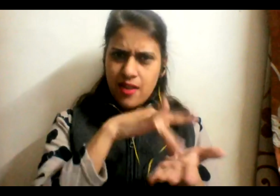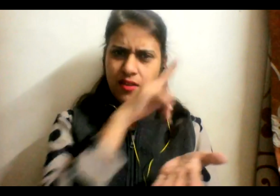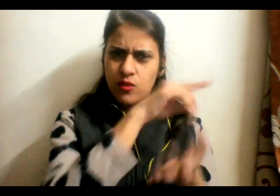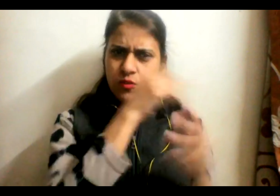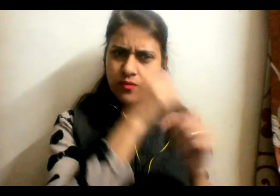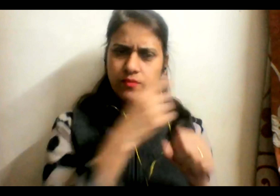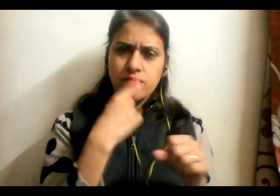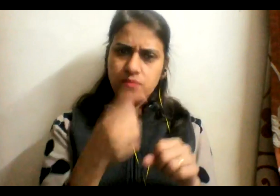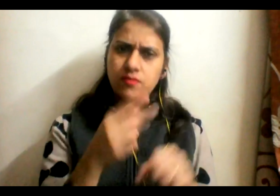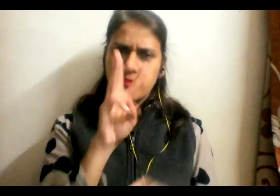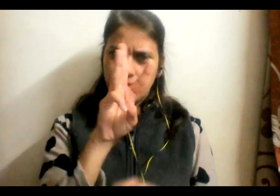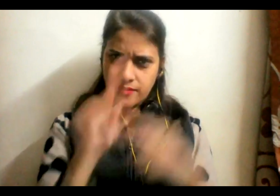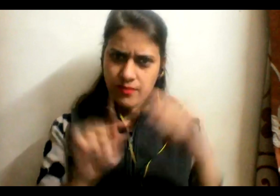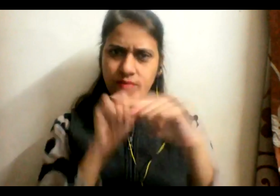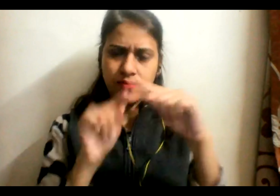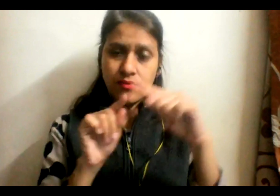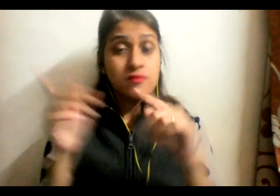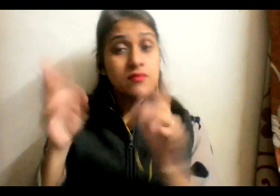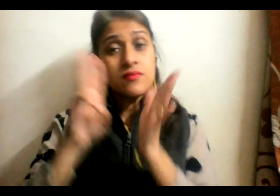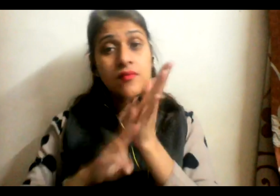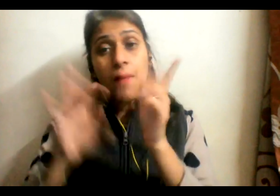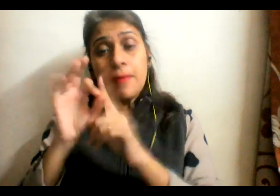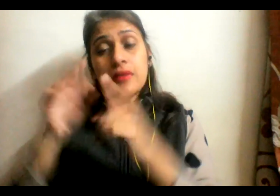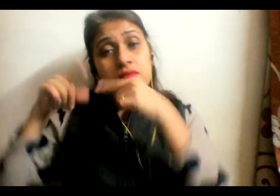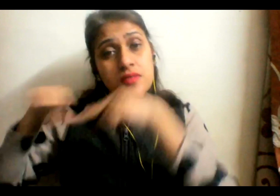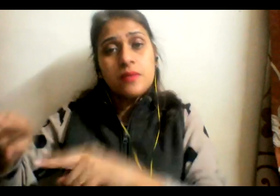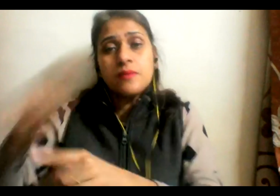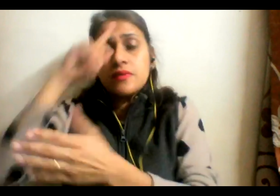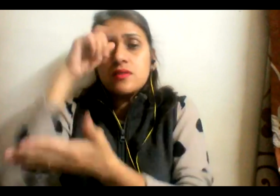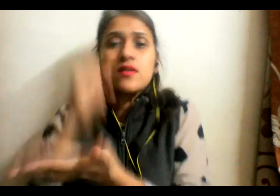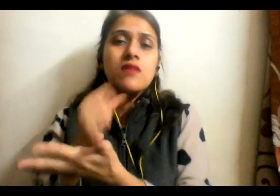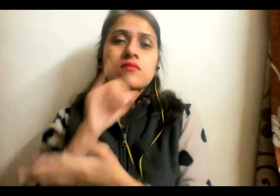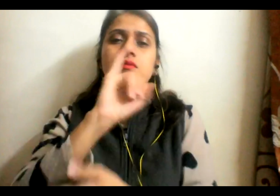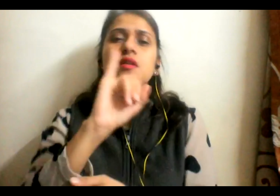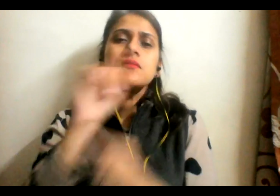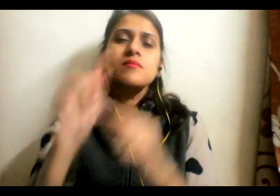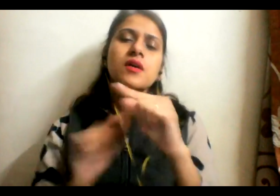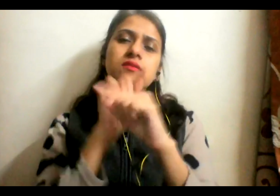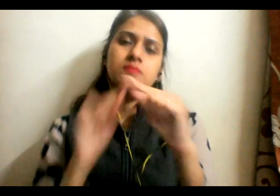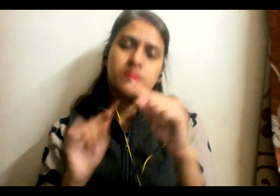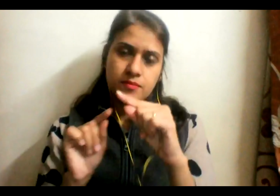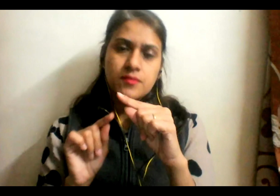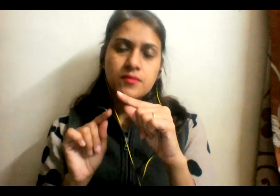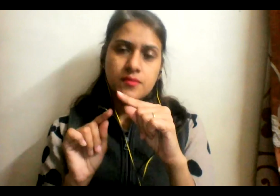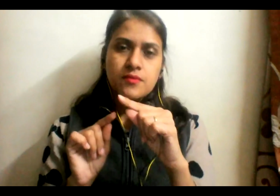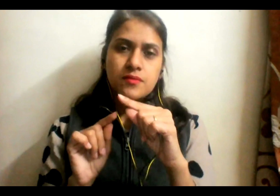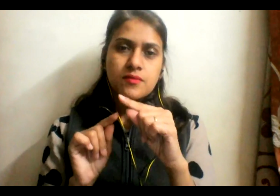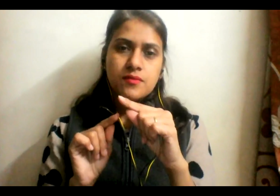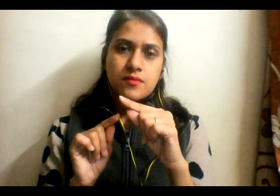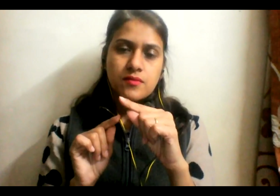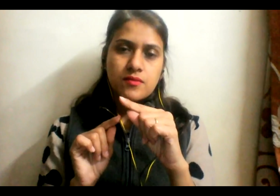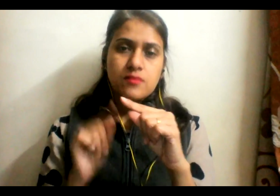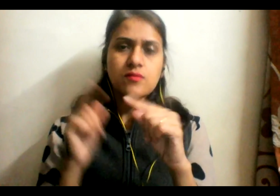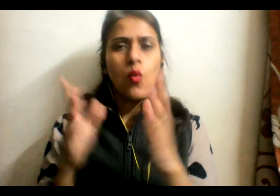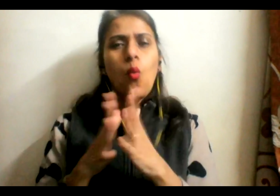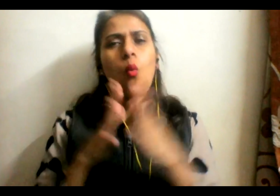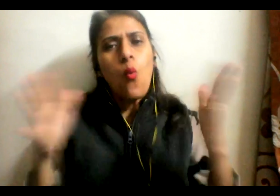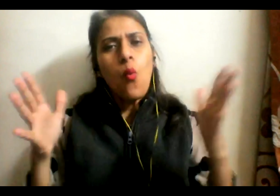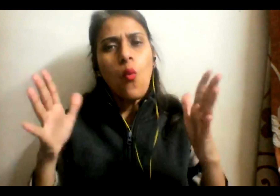reservation, the state of MP went on to give 6% reservation. So these, where you want to enlarge